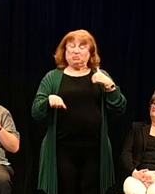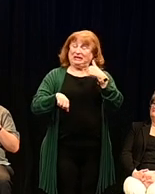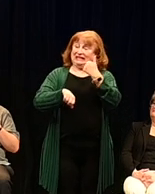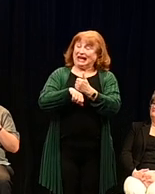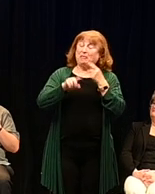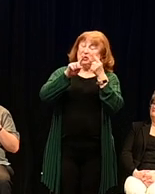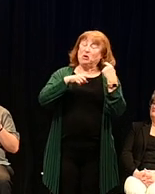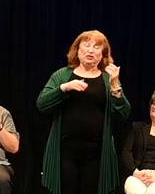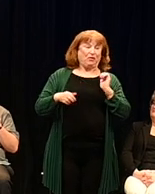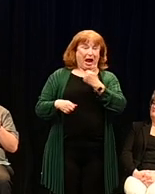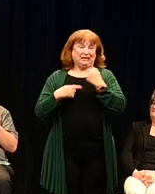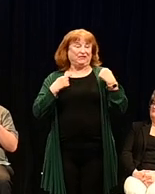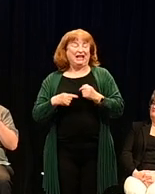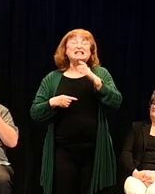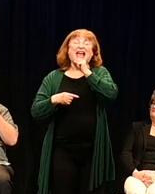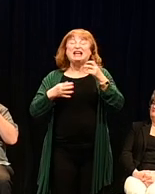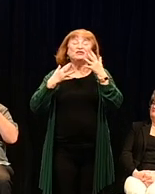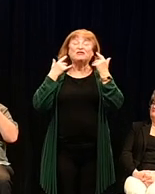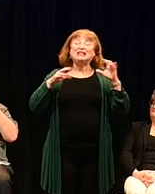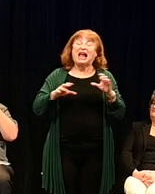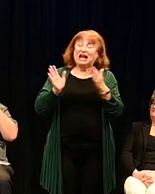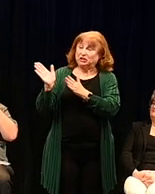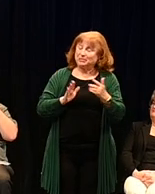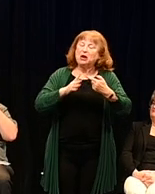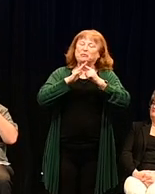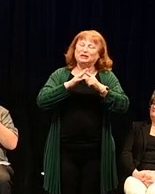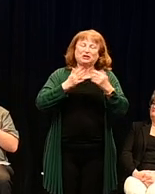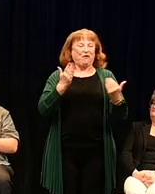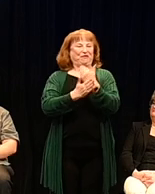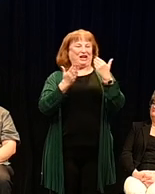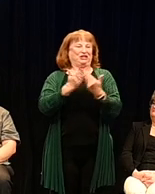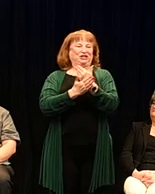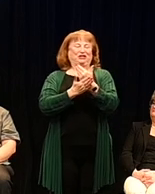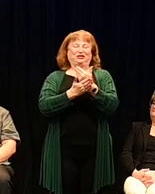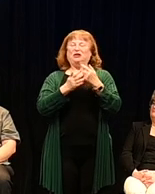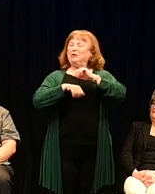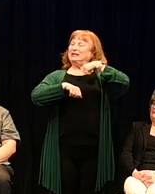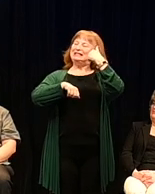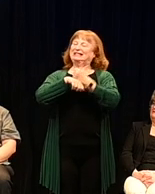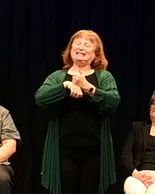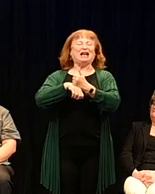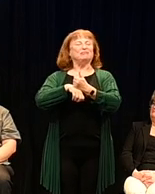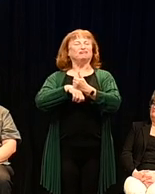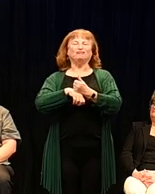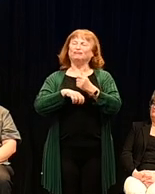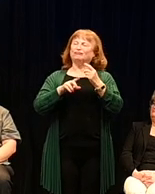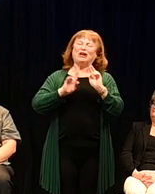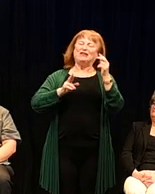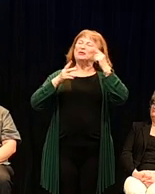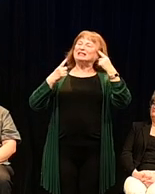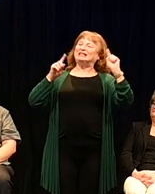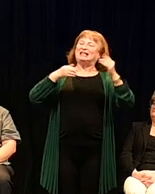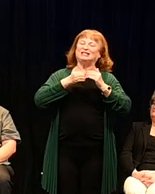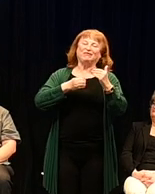for ourselves in the last age-friendly action plan, we get to start fresh. We get to set ourselves up for success